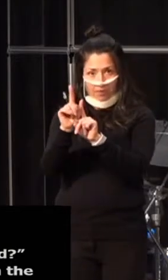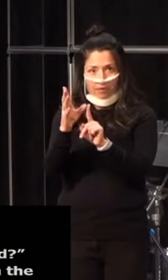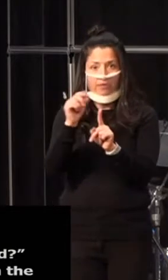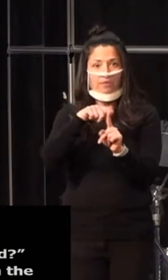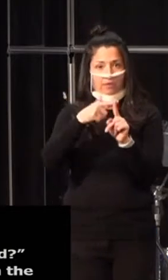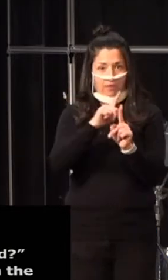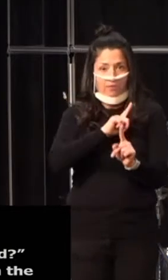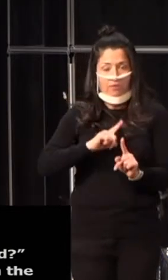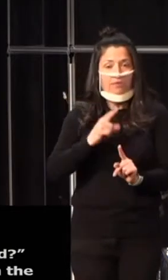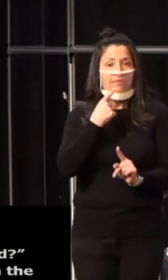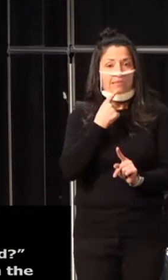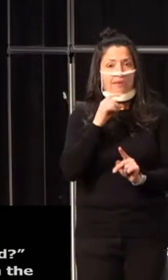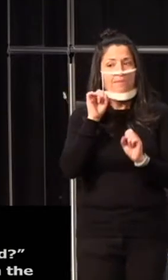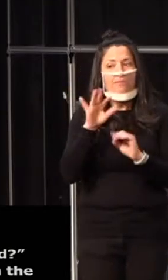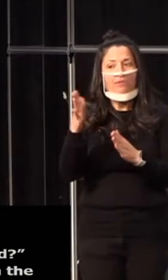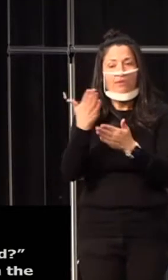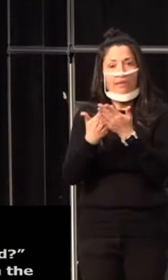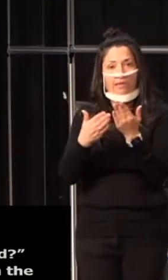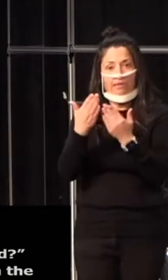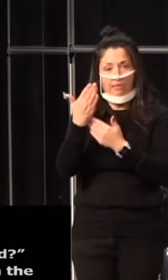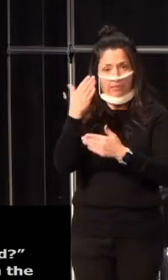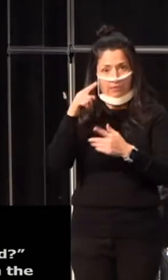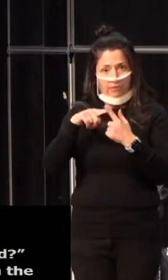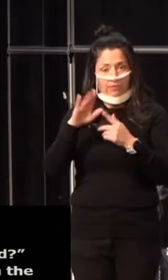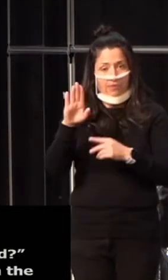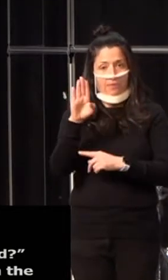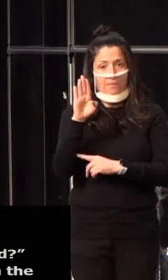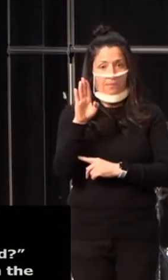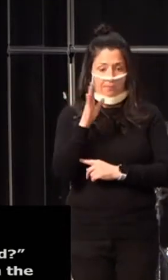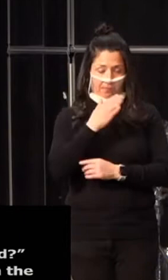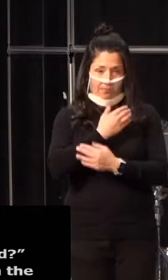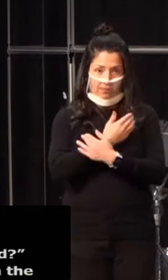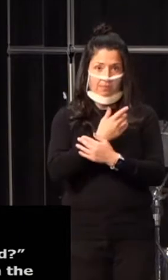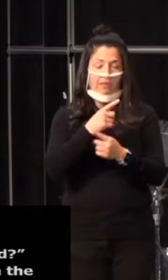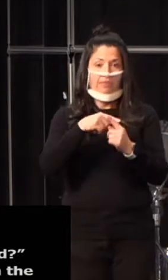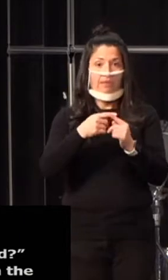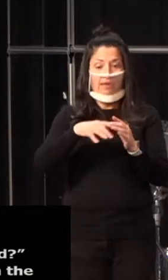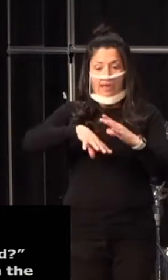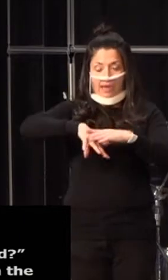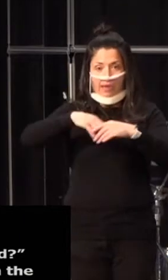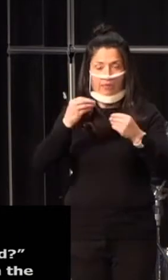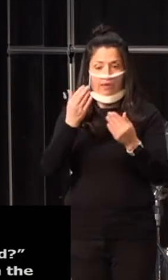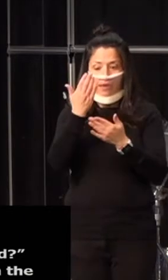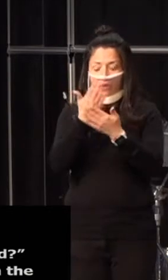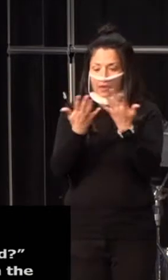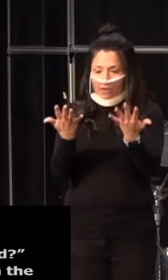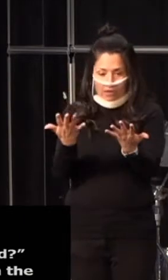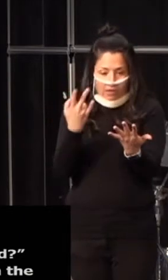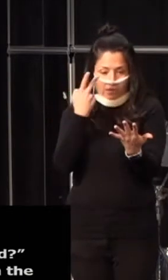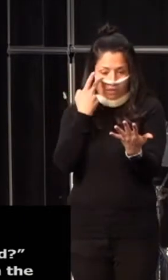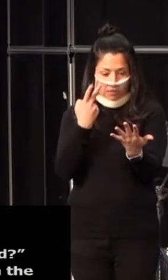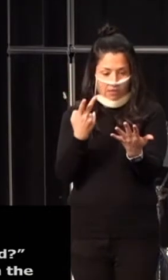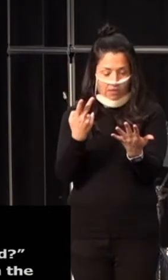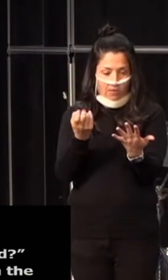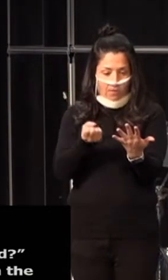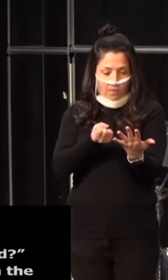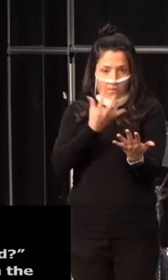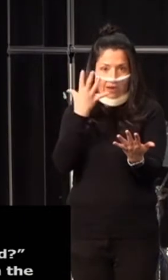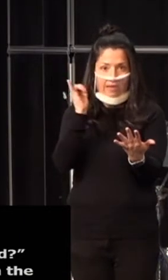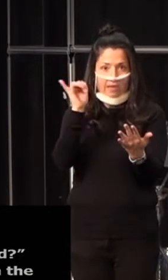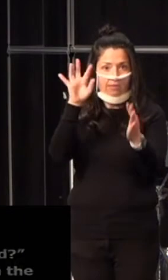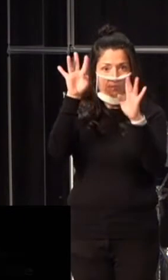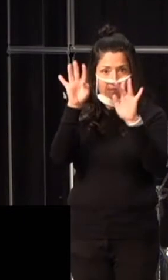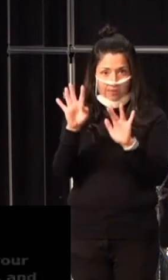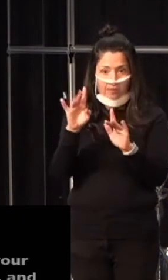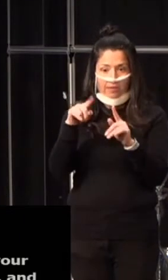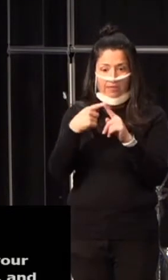him, "Now put your hand into your bosom." So he put his hand into his bosom, and when he took it out, behold, his hand was leprous like snow. Then